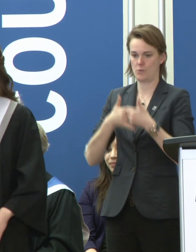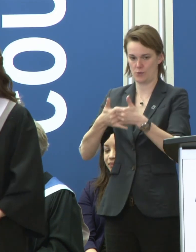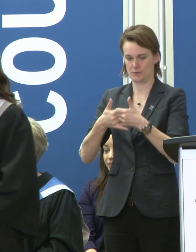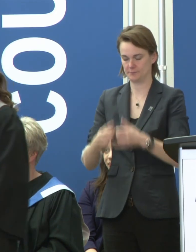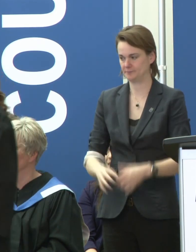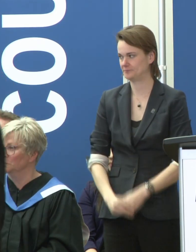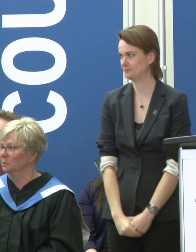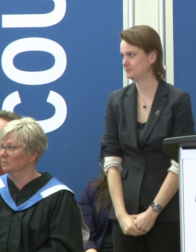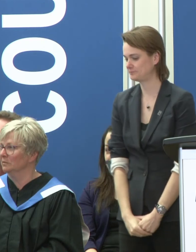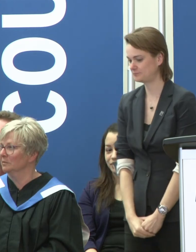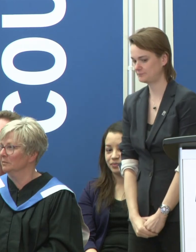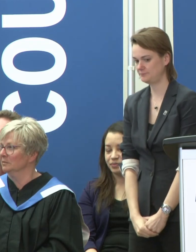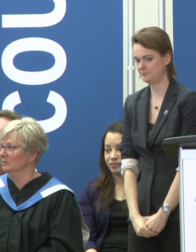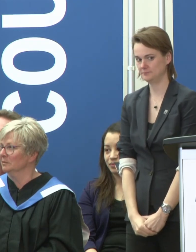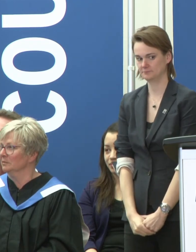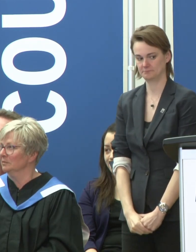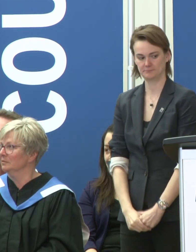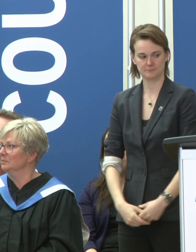Award.